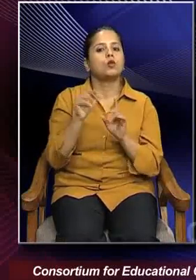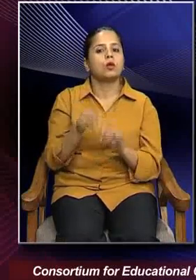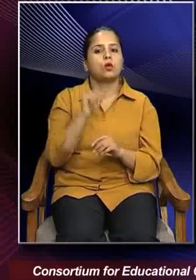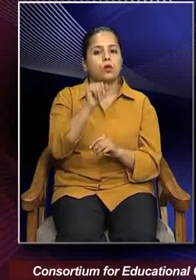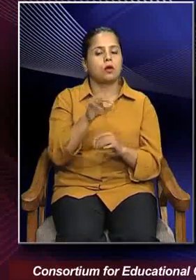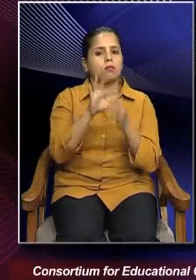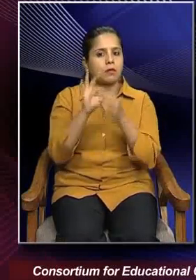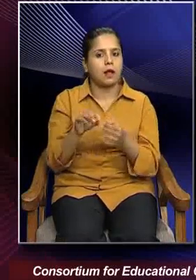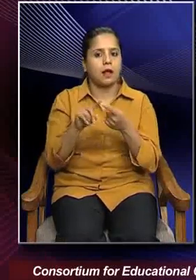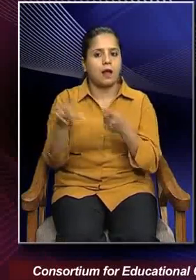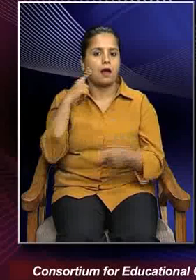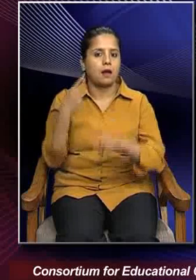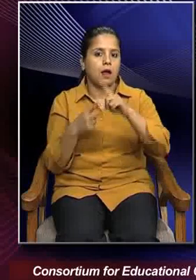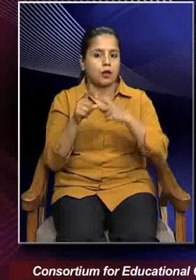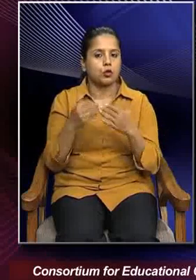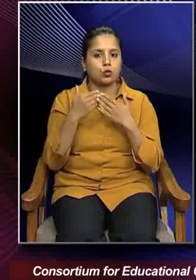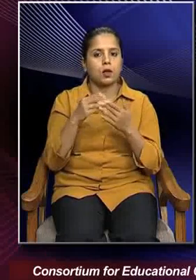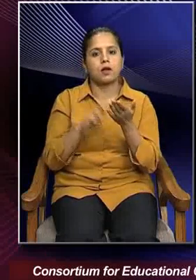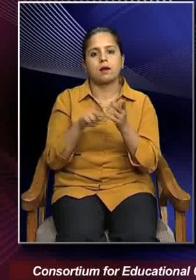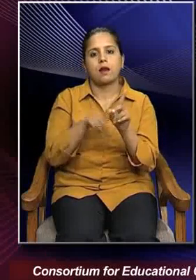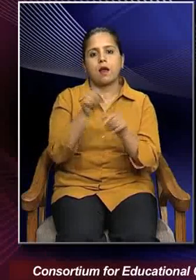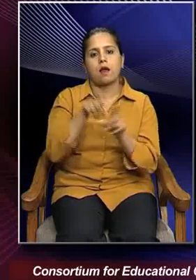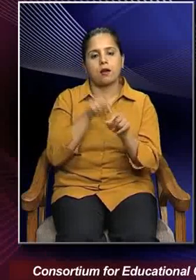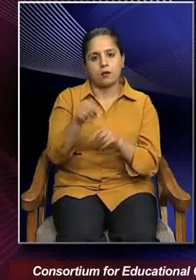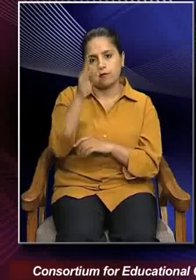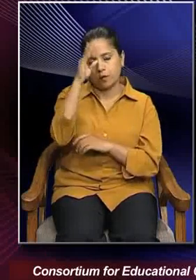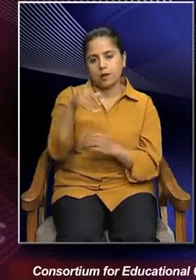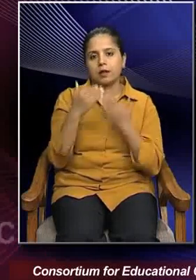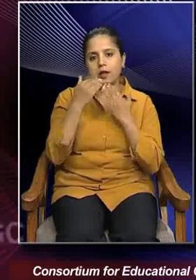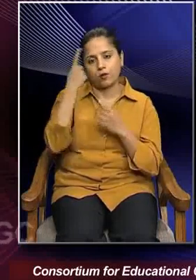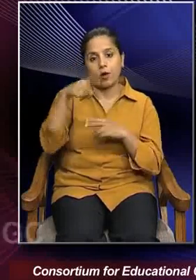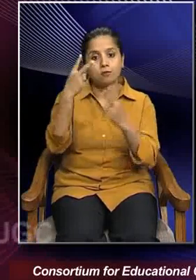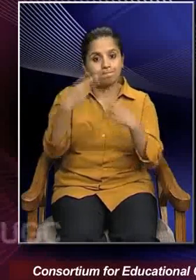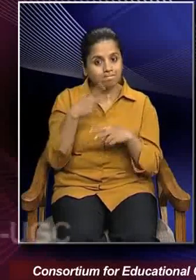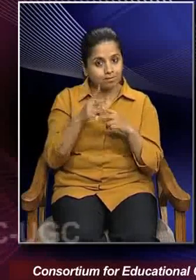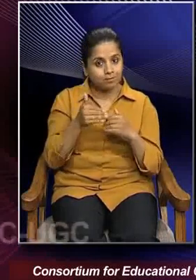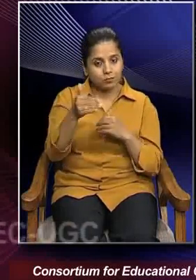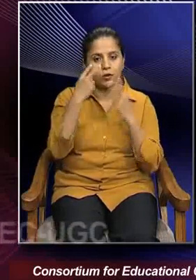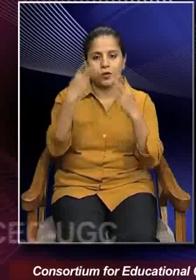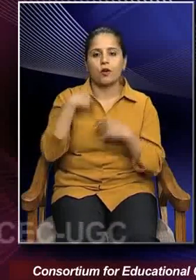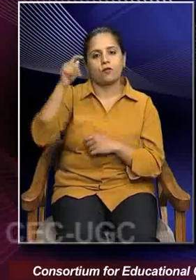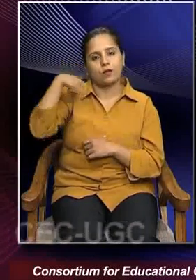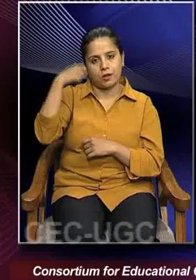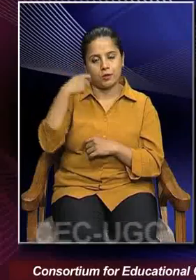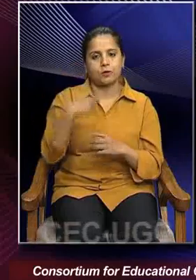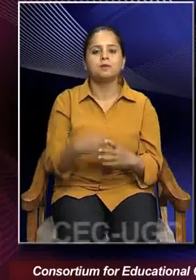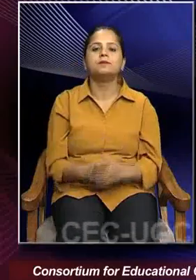allied school, which is the Nyaya philosophy. So, thank you for staying with us and watching our videos.